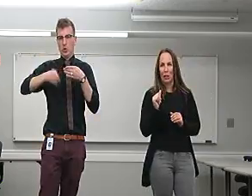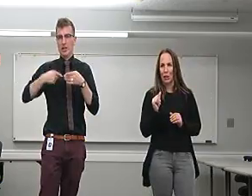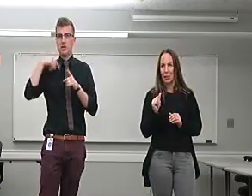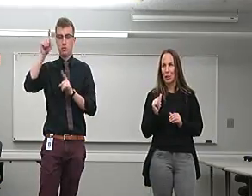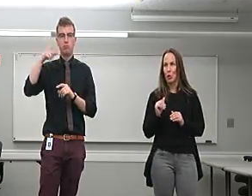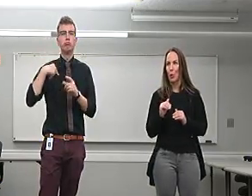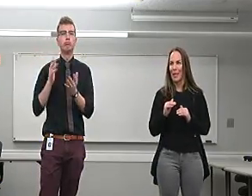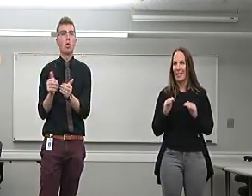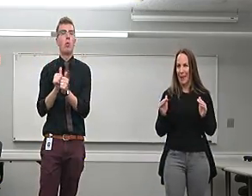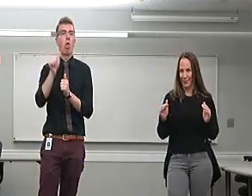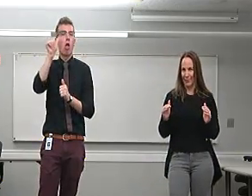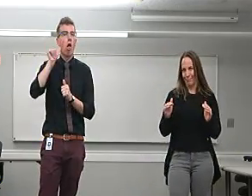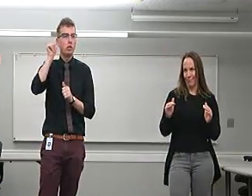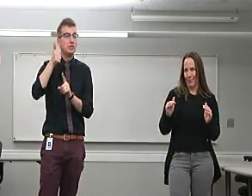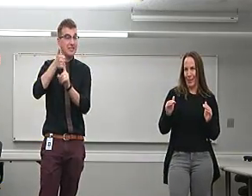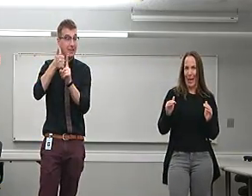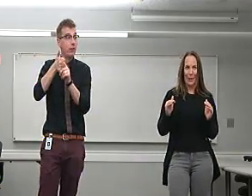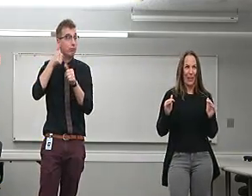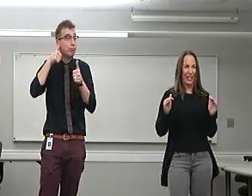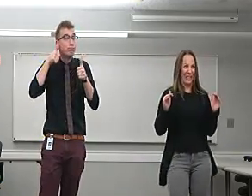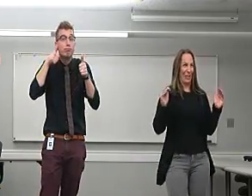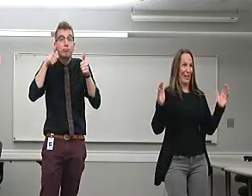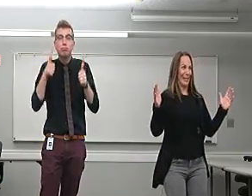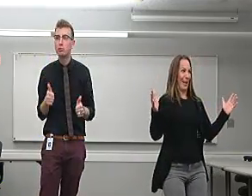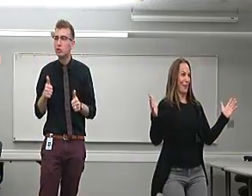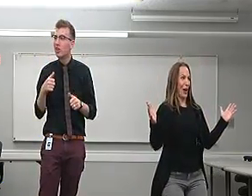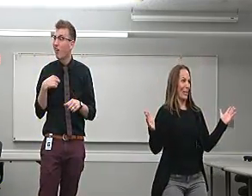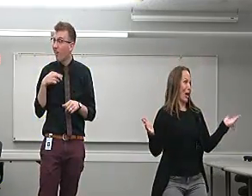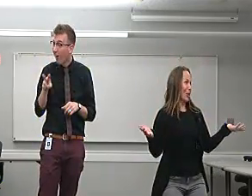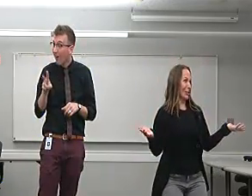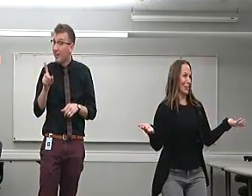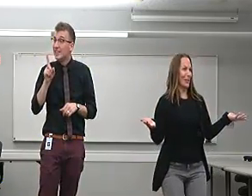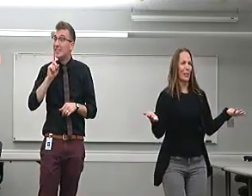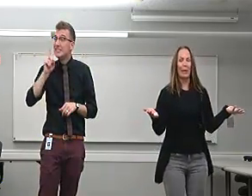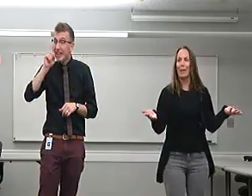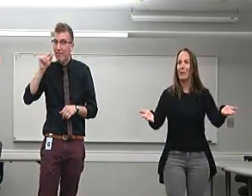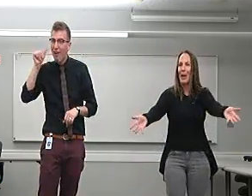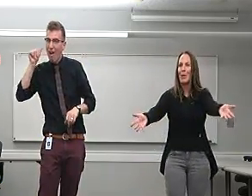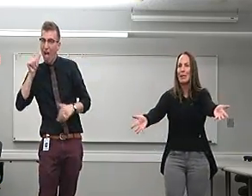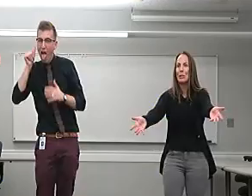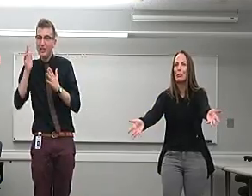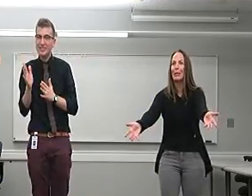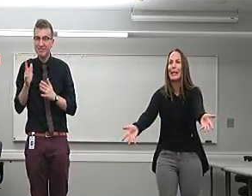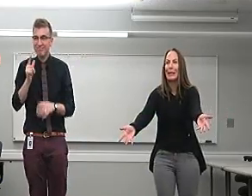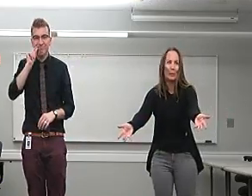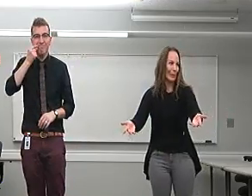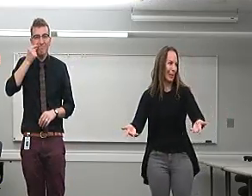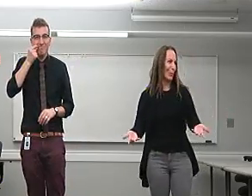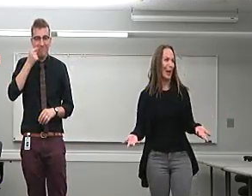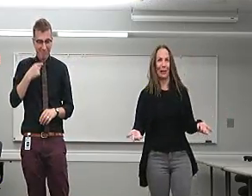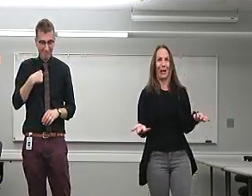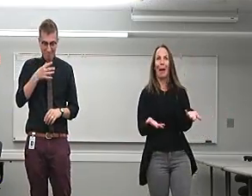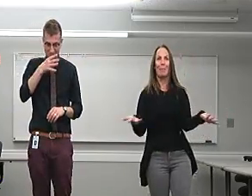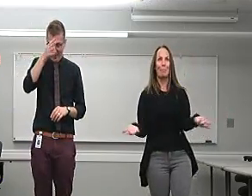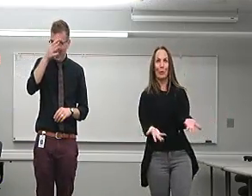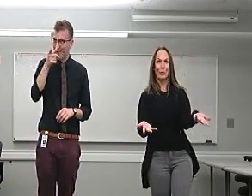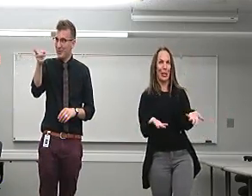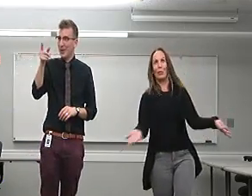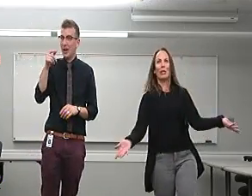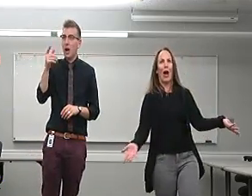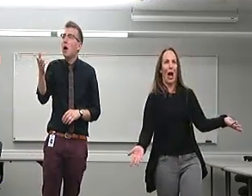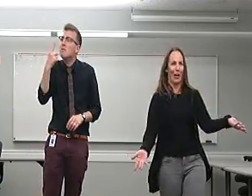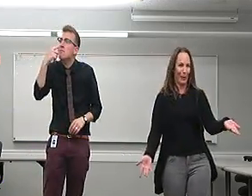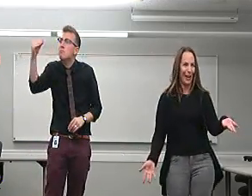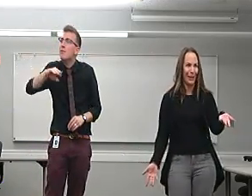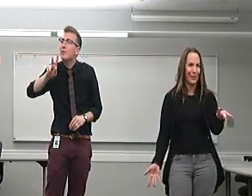deaf. And I'm like, you're a deaf audiologist, like you're every parent's dream. Like, wait, come move to Utah, right? I was like,